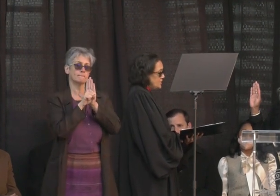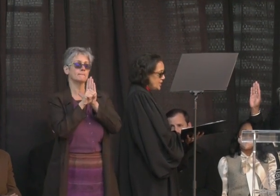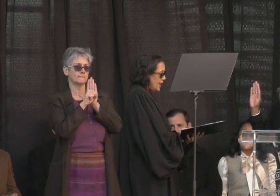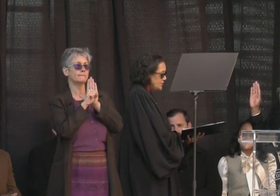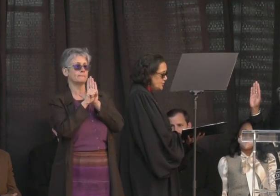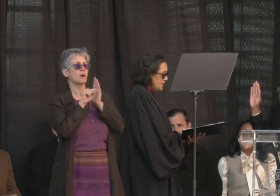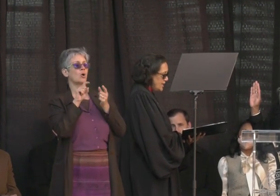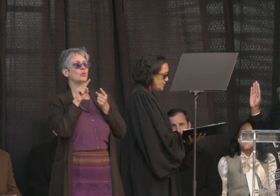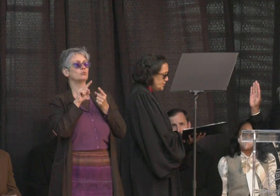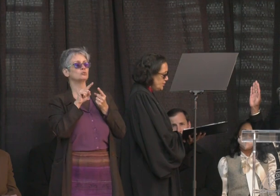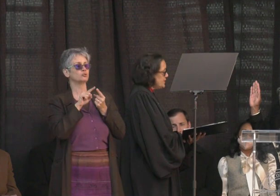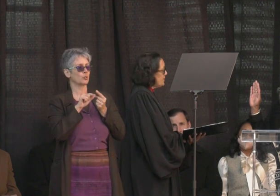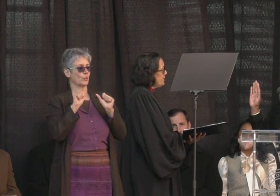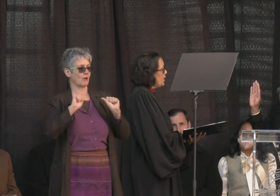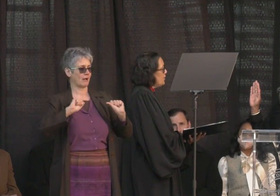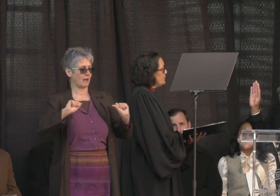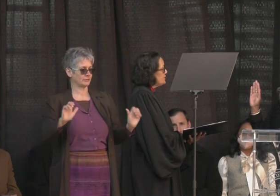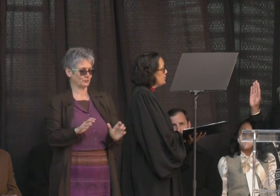according to the Constitution of this state